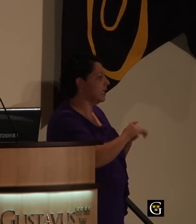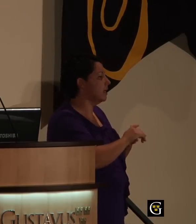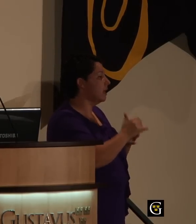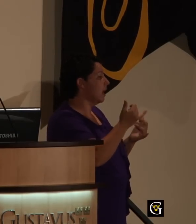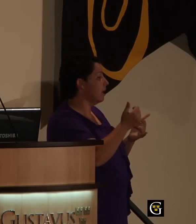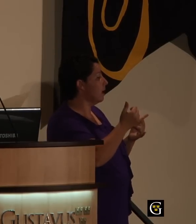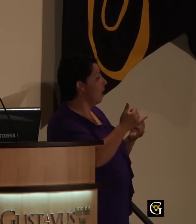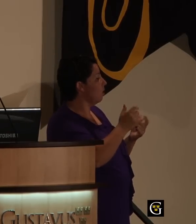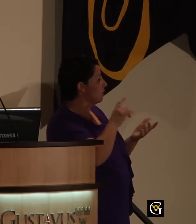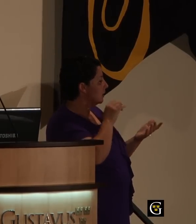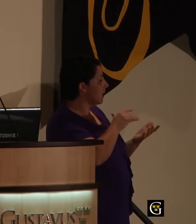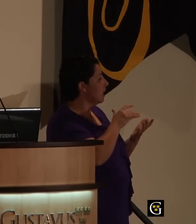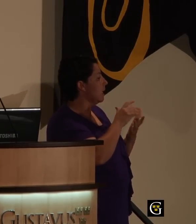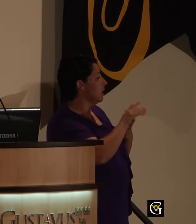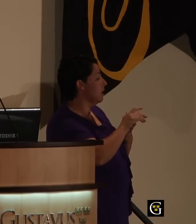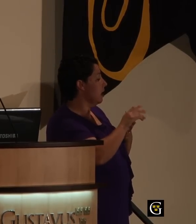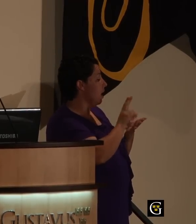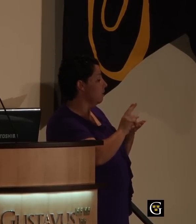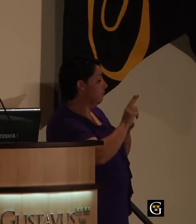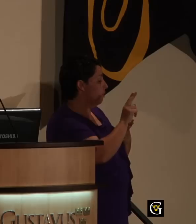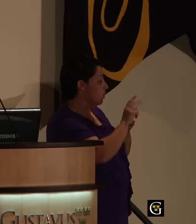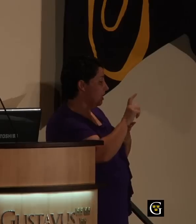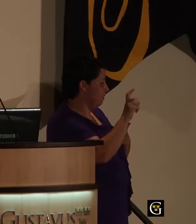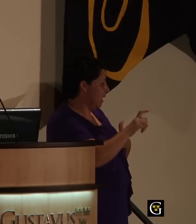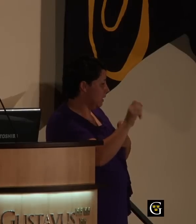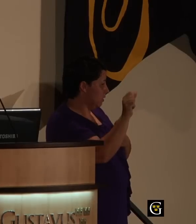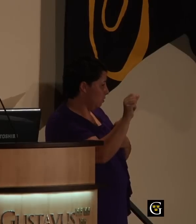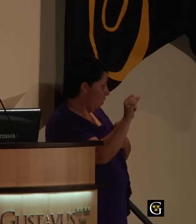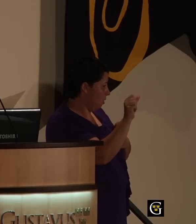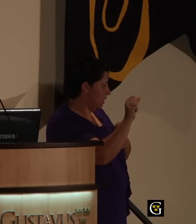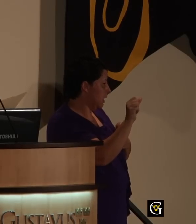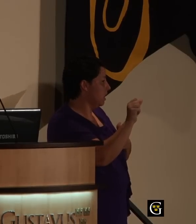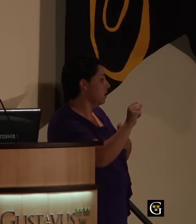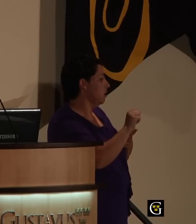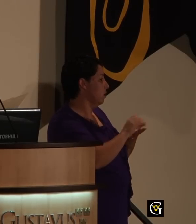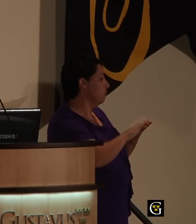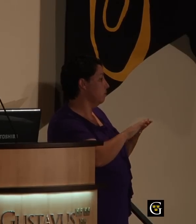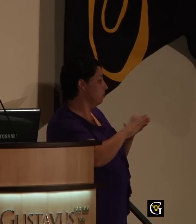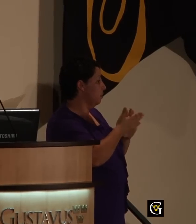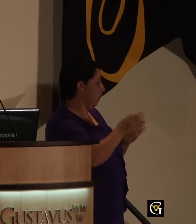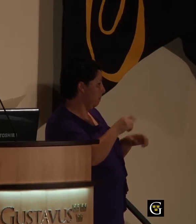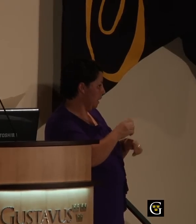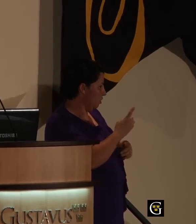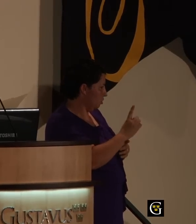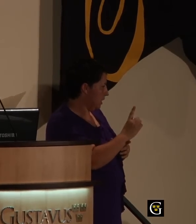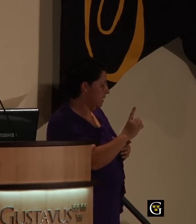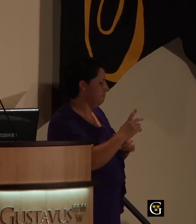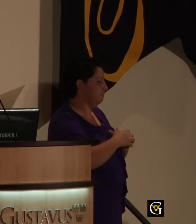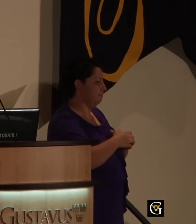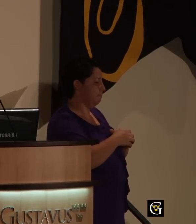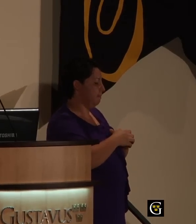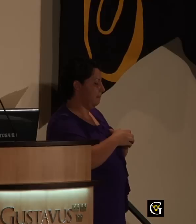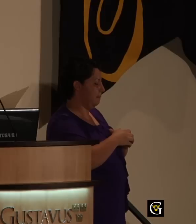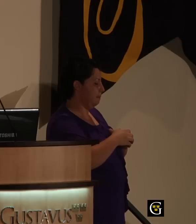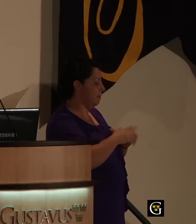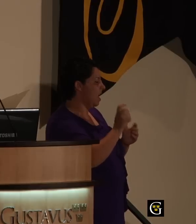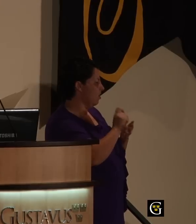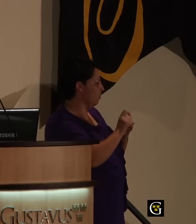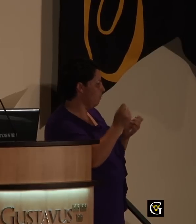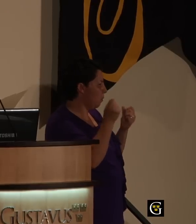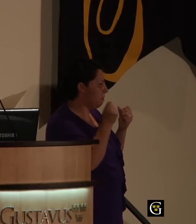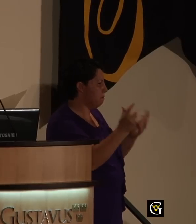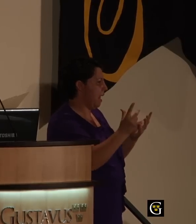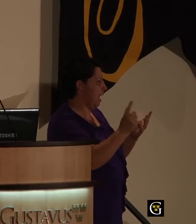at the University of Texas, Austin. He has written for Wired, The Washington Post, Technology Review, and